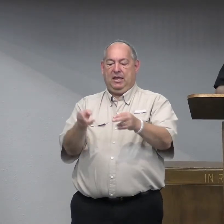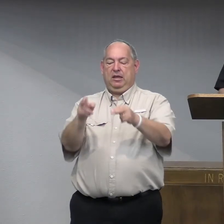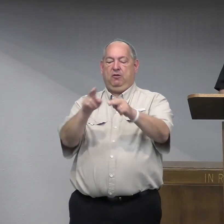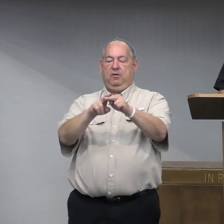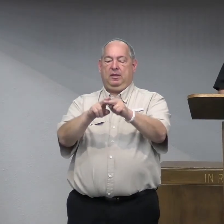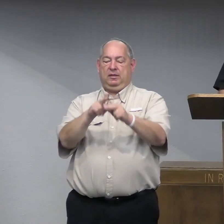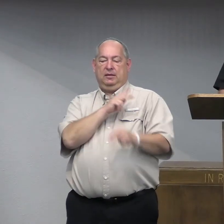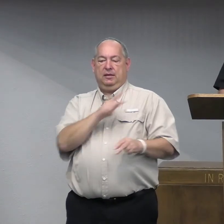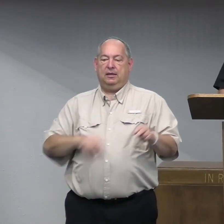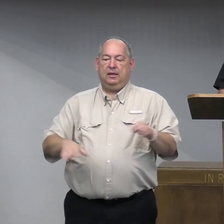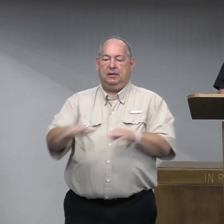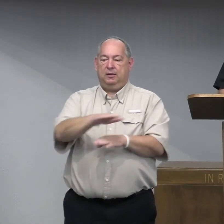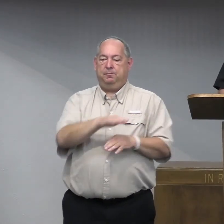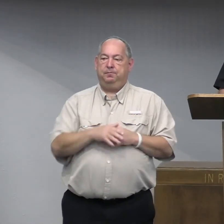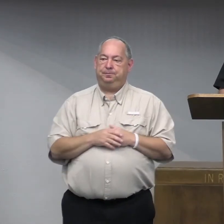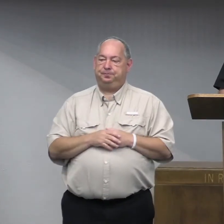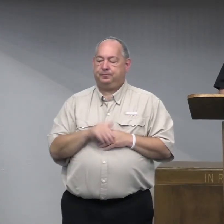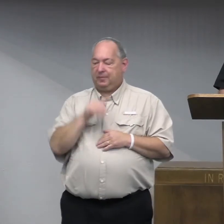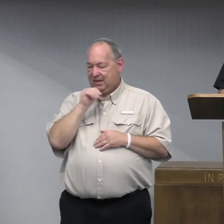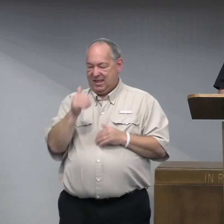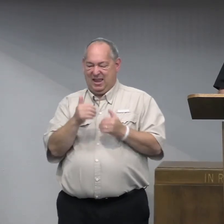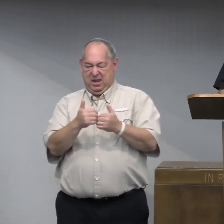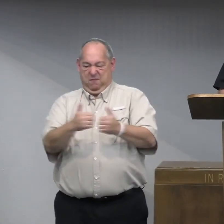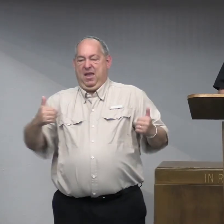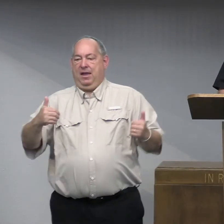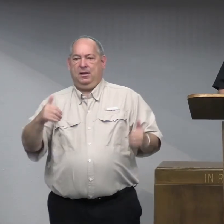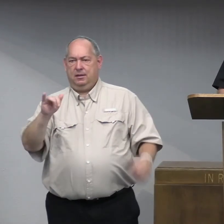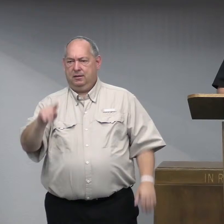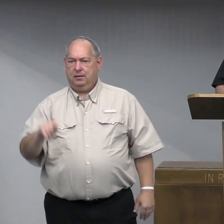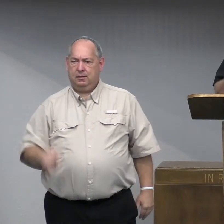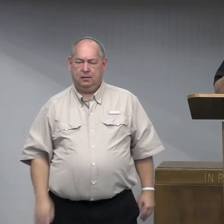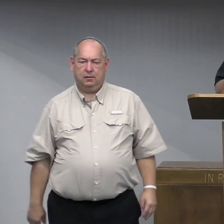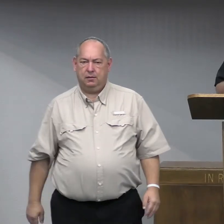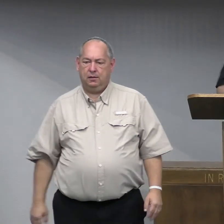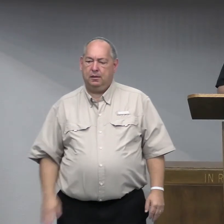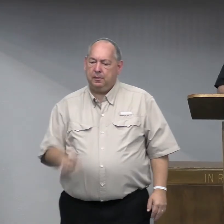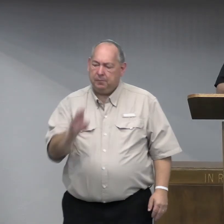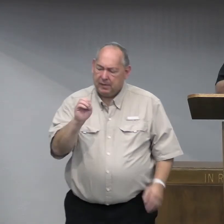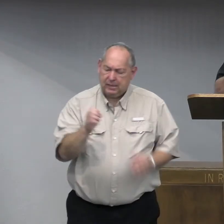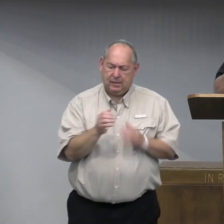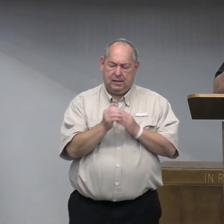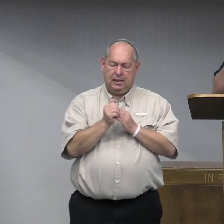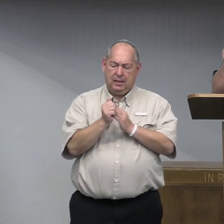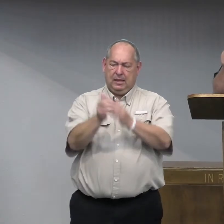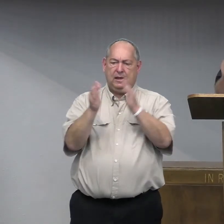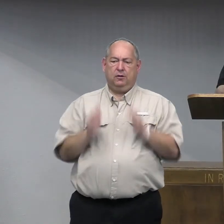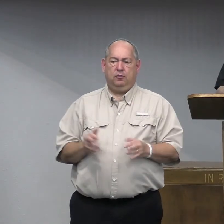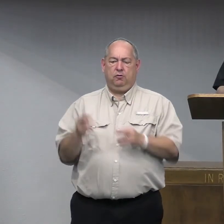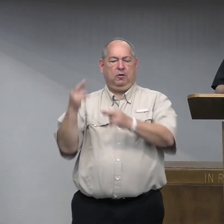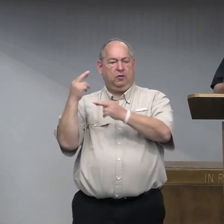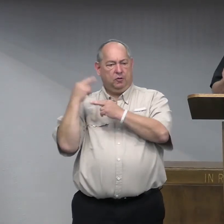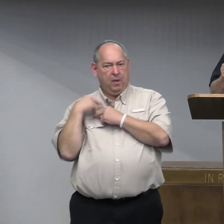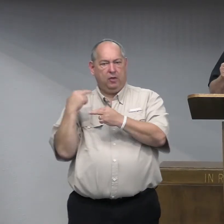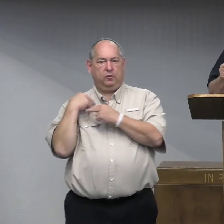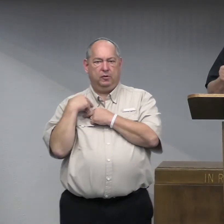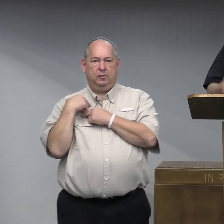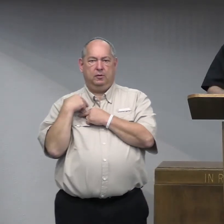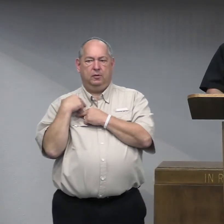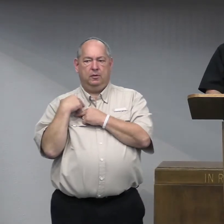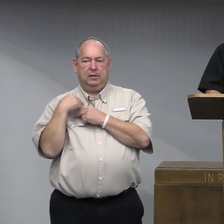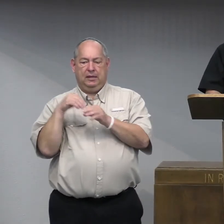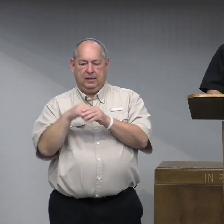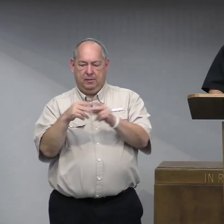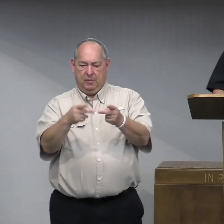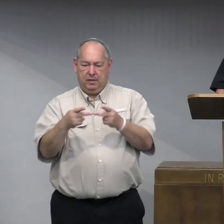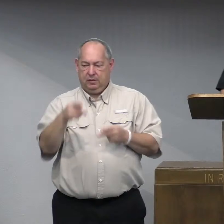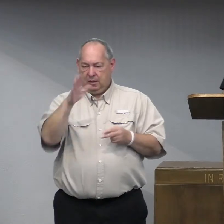the kingdom, not divide it. Be leaders who are responsible in the